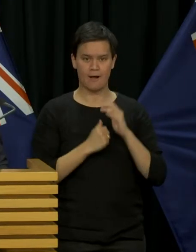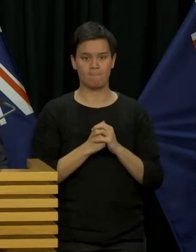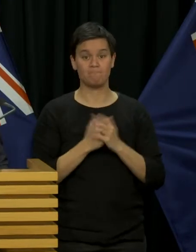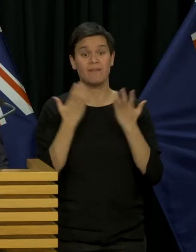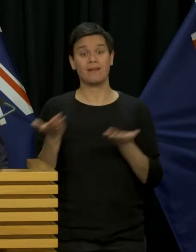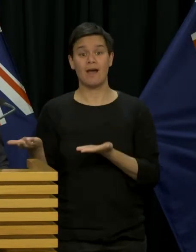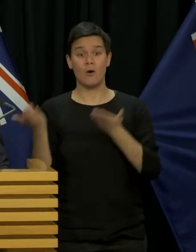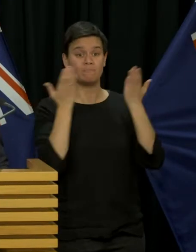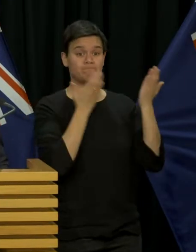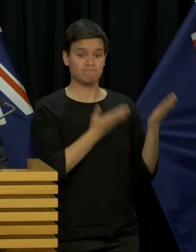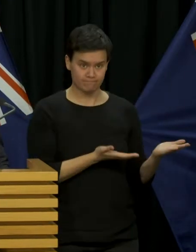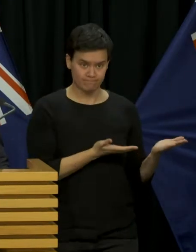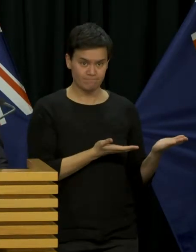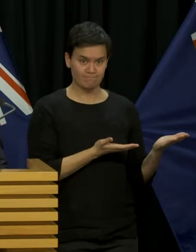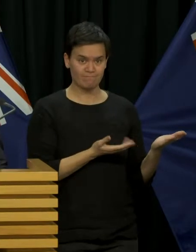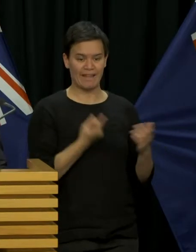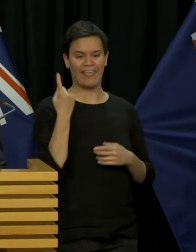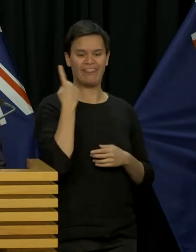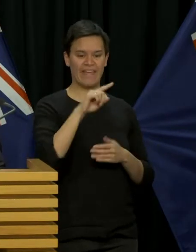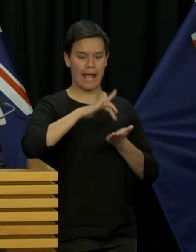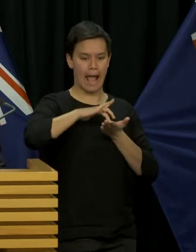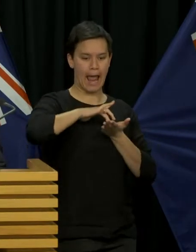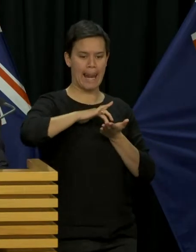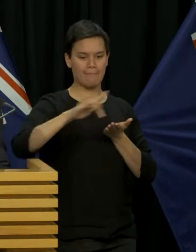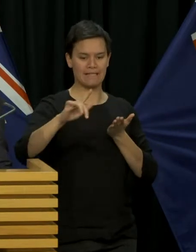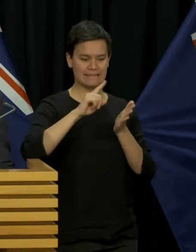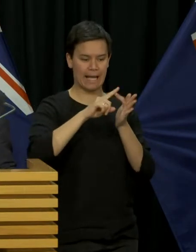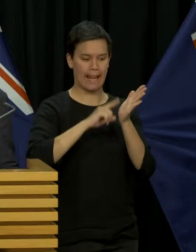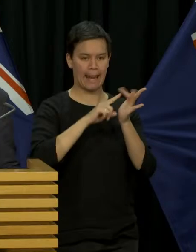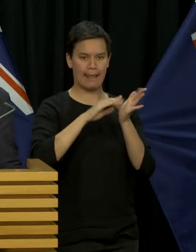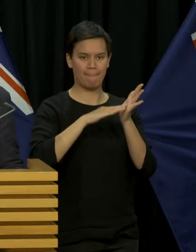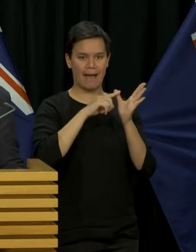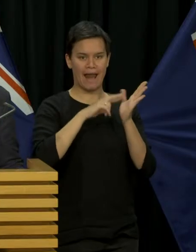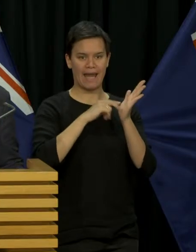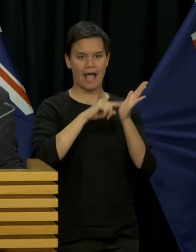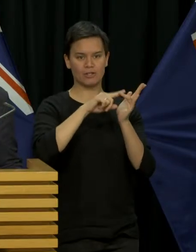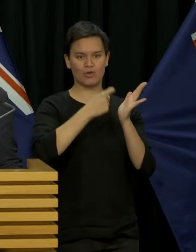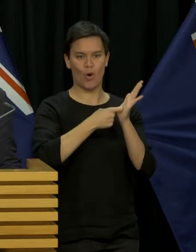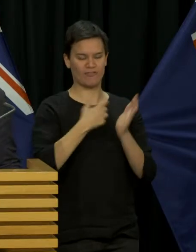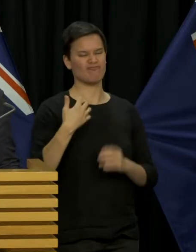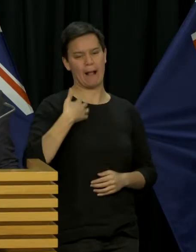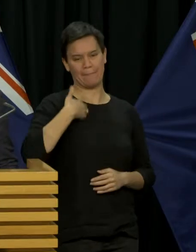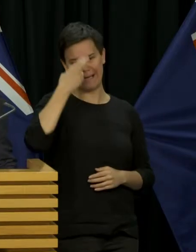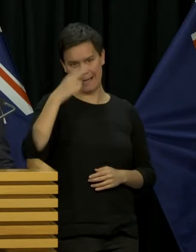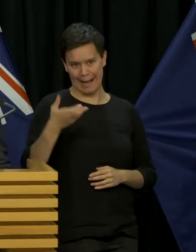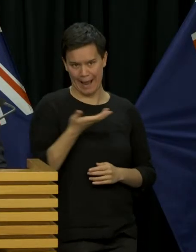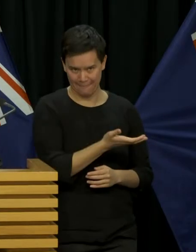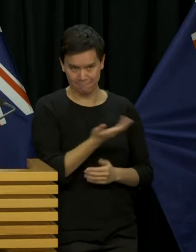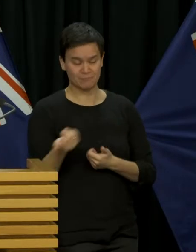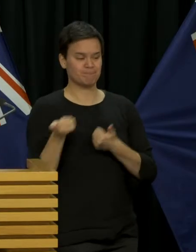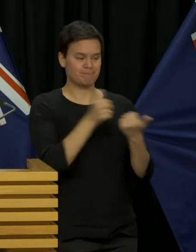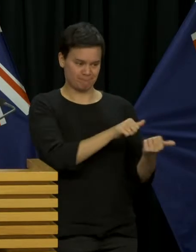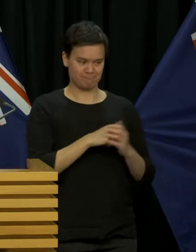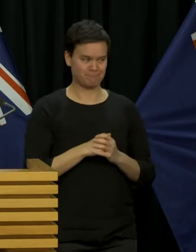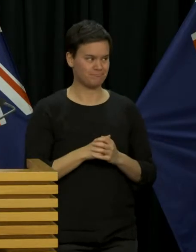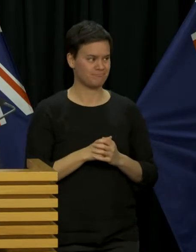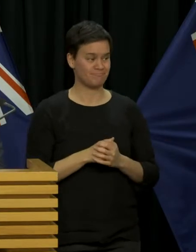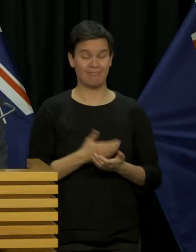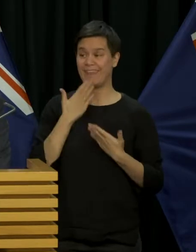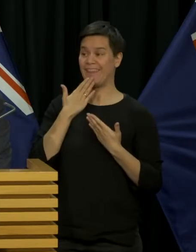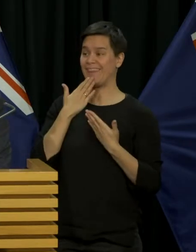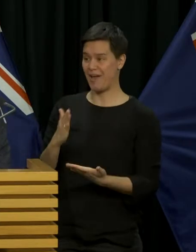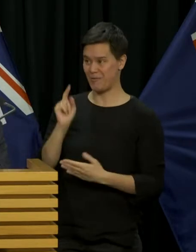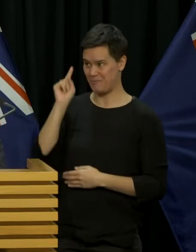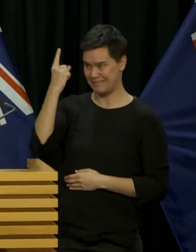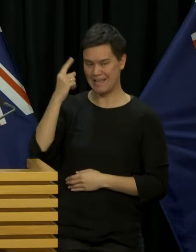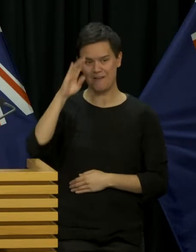to the Eliminator for the daily update on COVID cases. After that, we'll be happy to take your questions. Thank you,